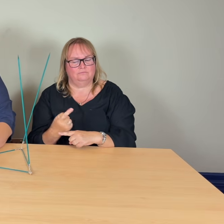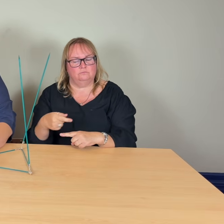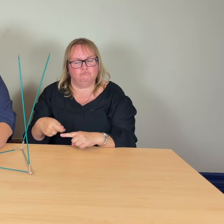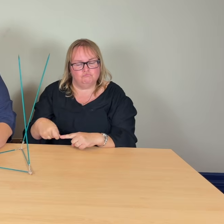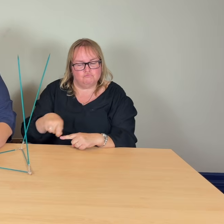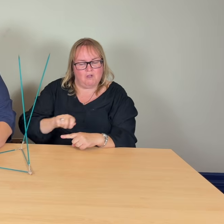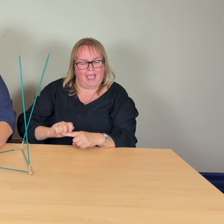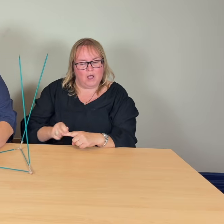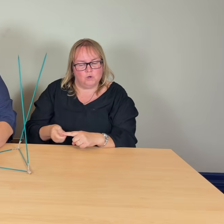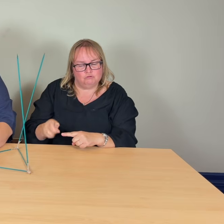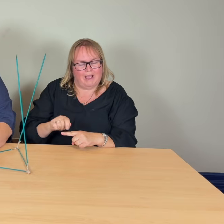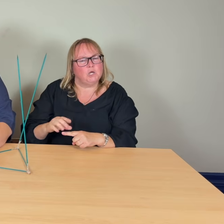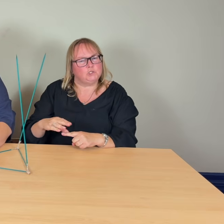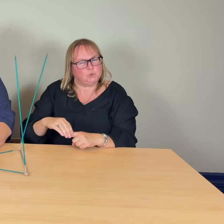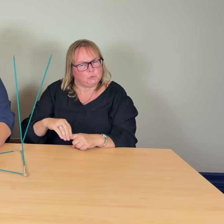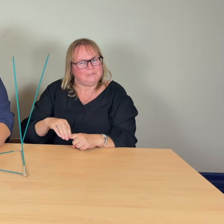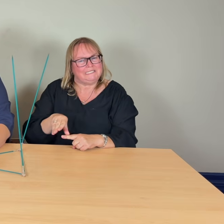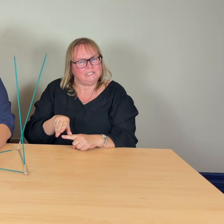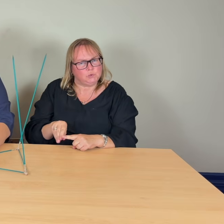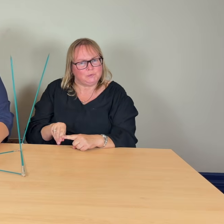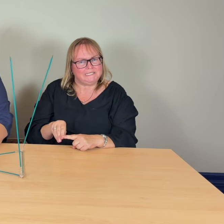squeezing round each time.